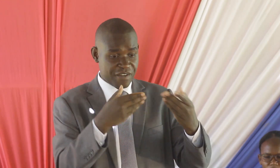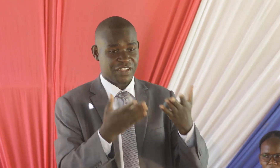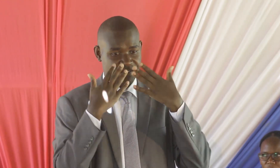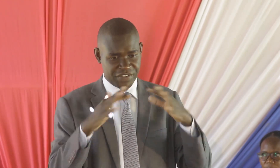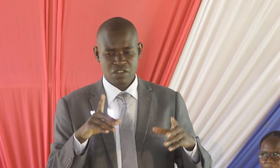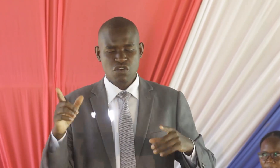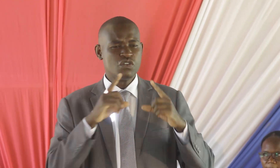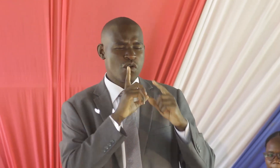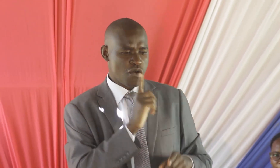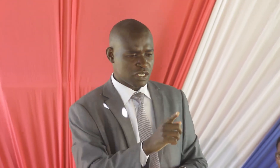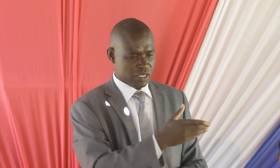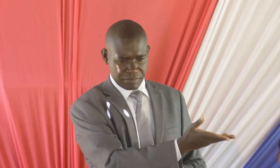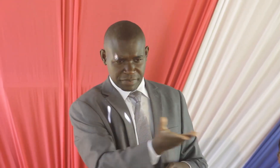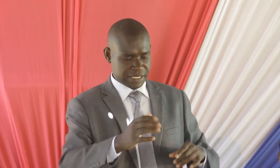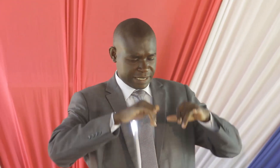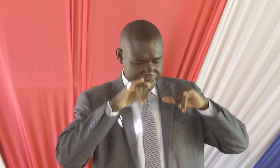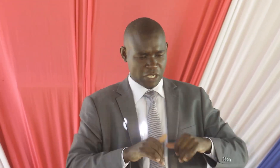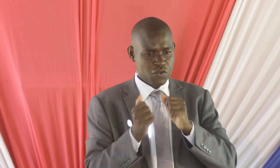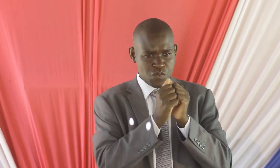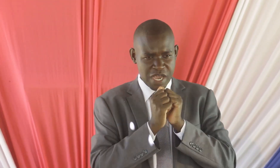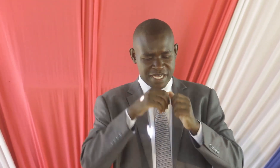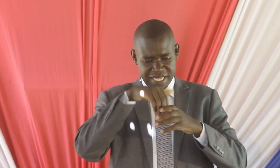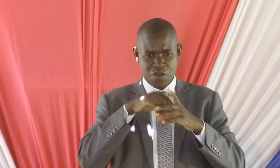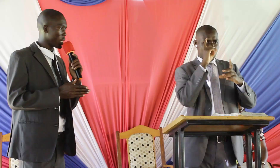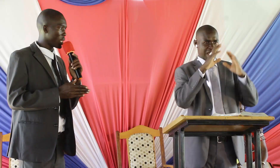The time when King David had finished doing that,